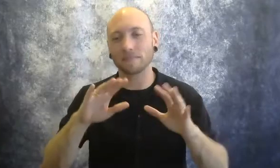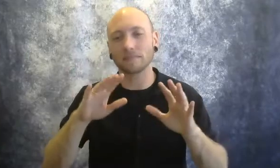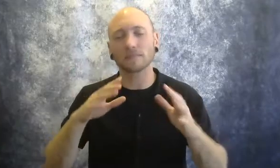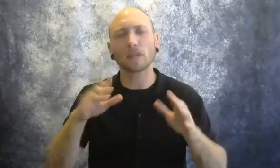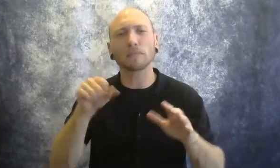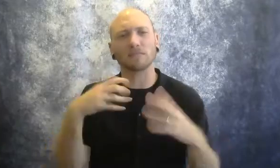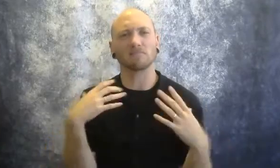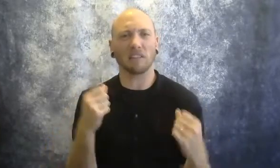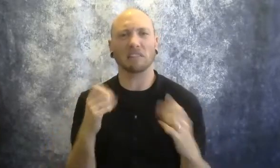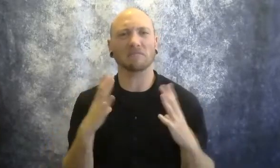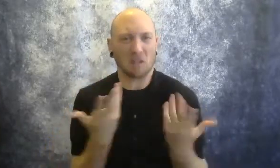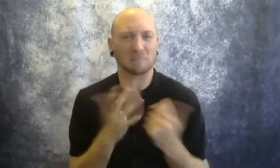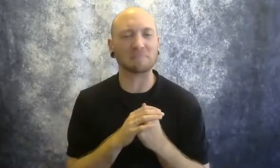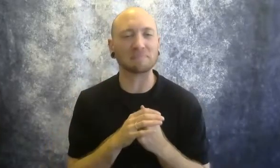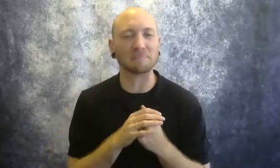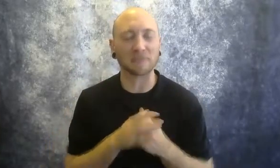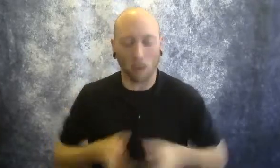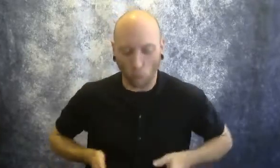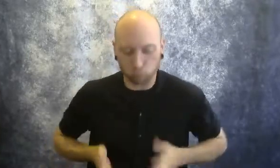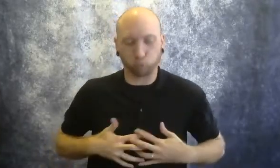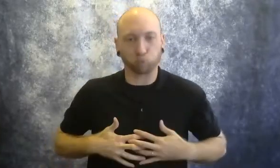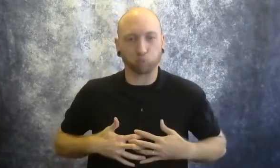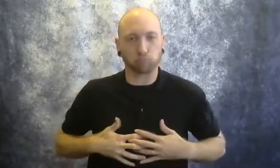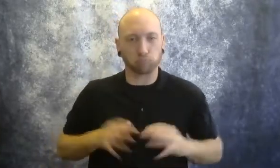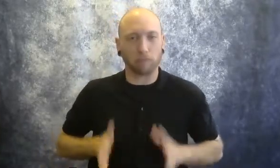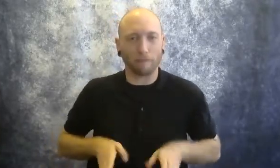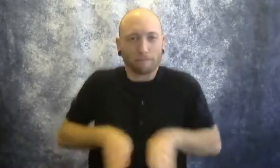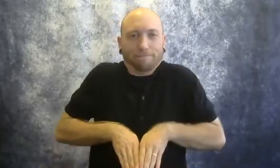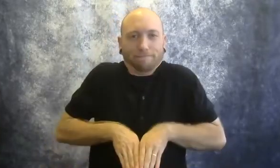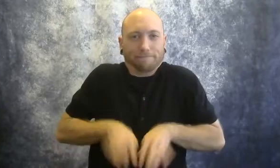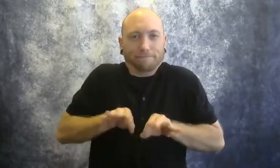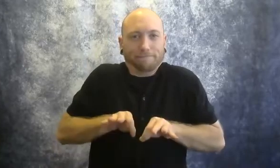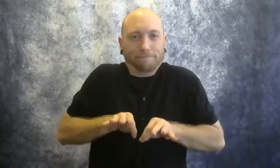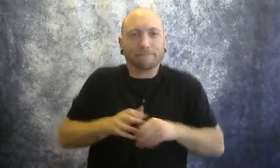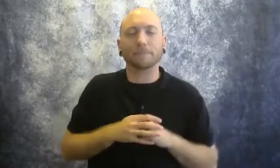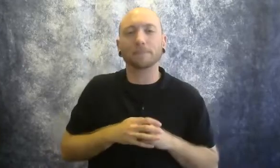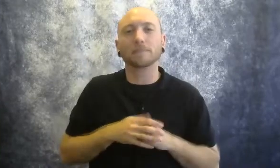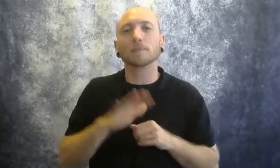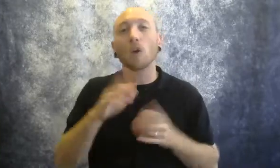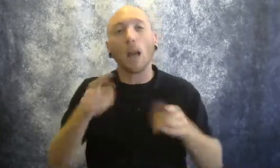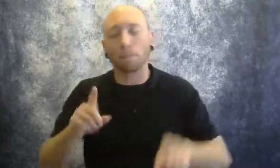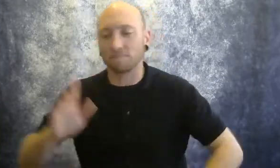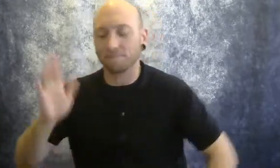You know what? I got to tell you a story about this because it finally healed up, and all of that. We were living over